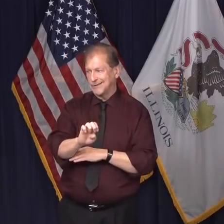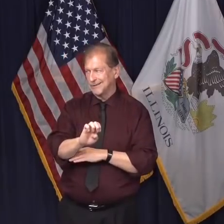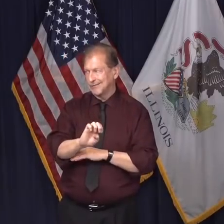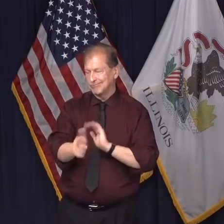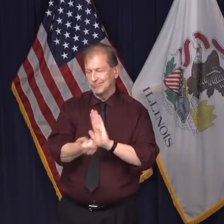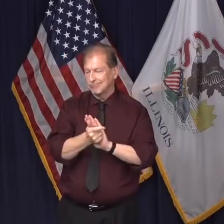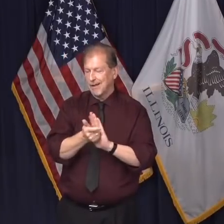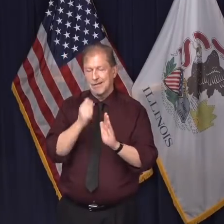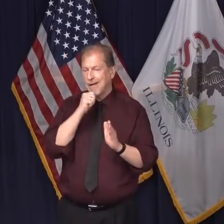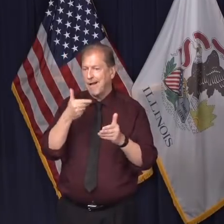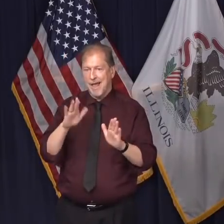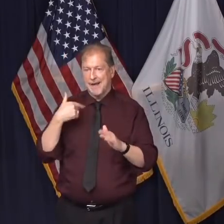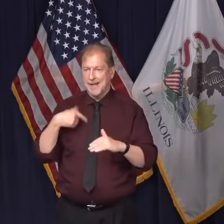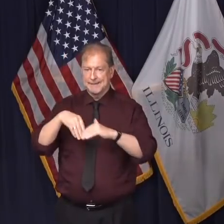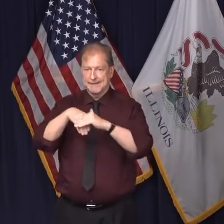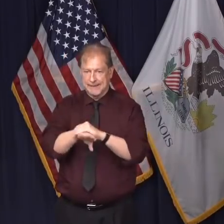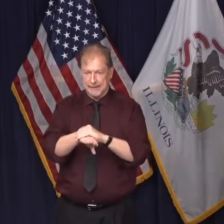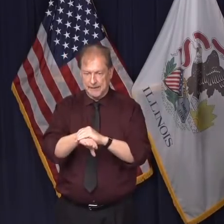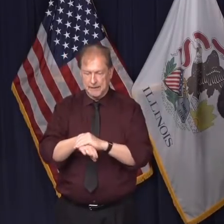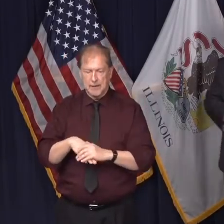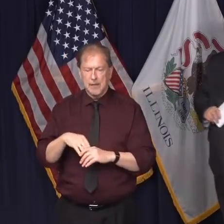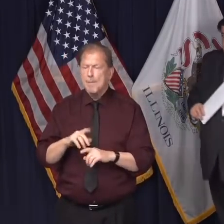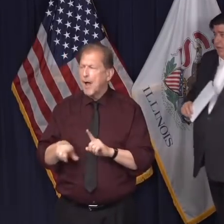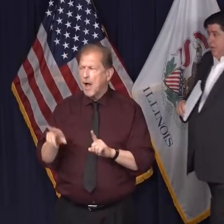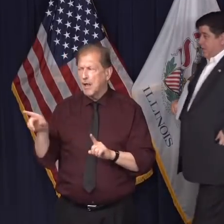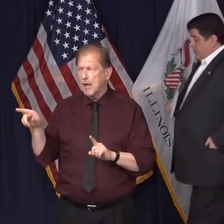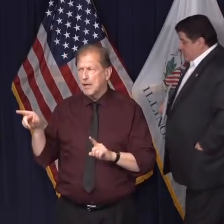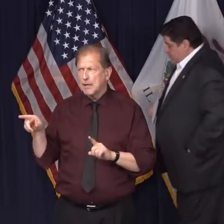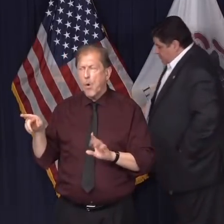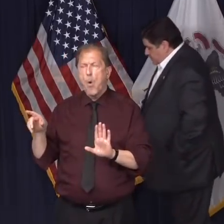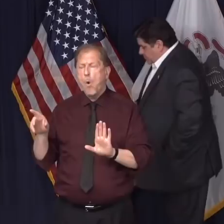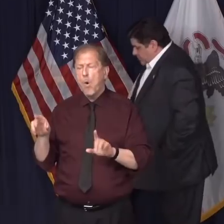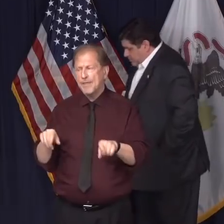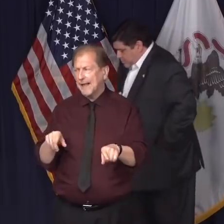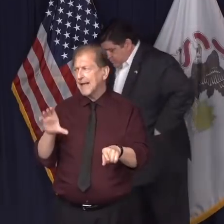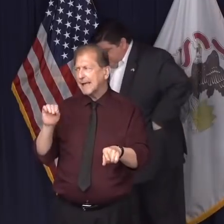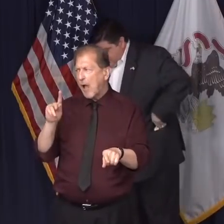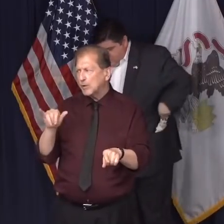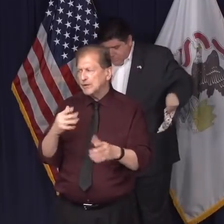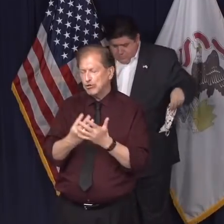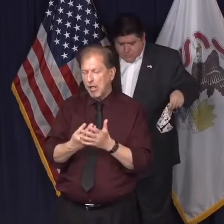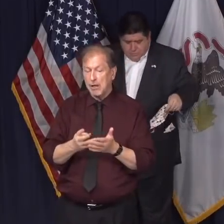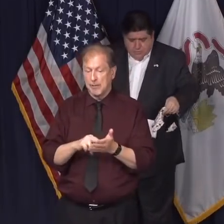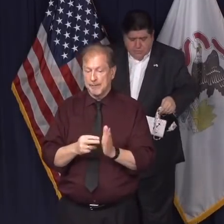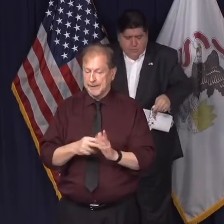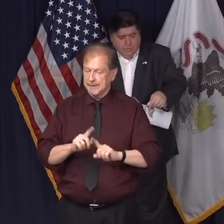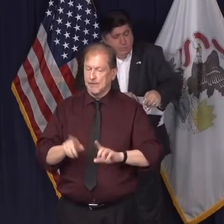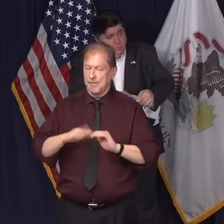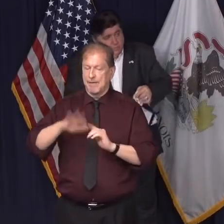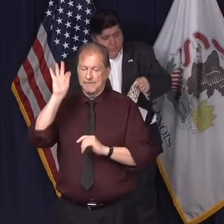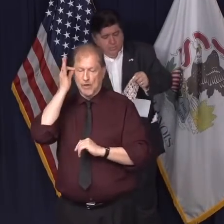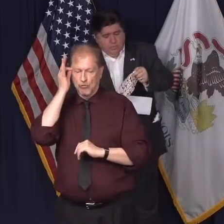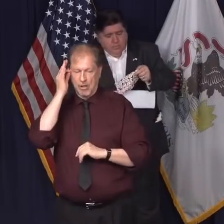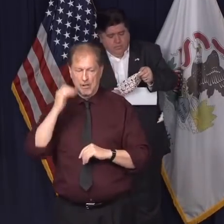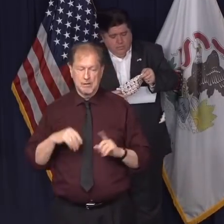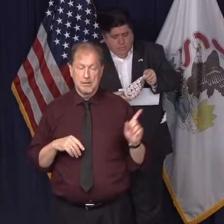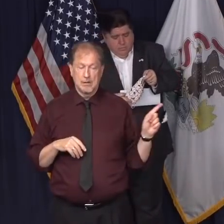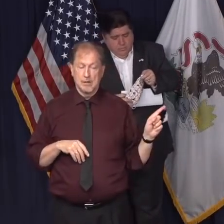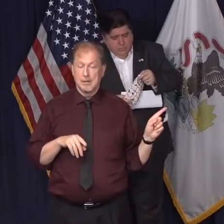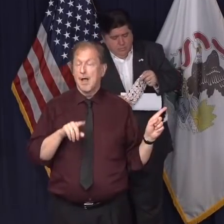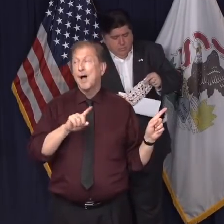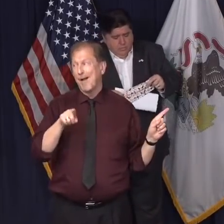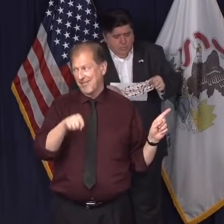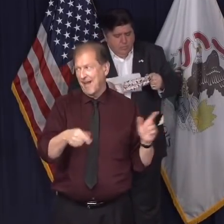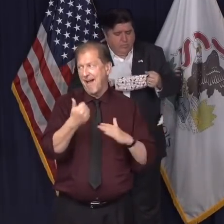but I'm not sure how it would apply here to a county jail. Yeah, so we have, again, that is a federally